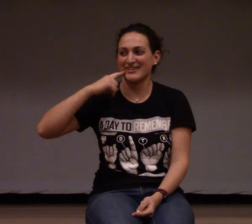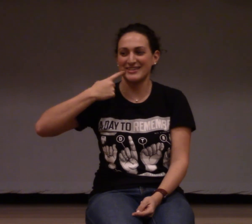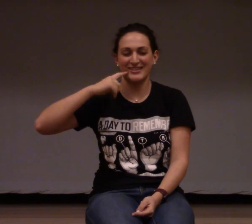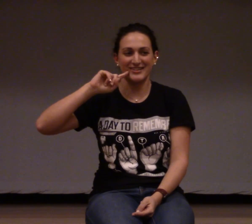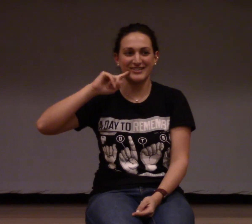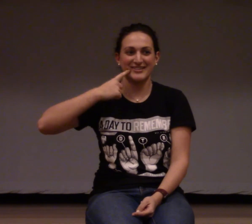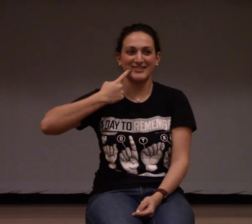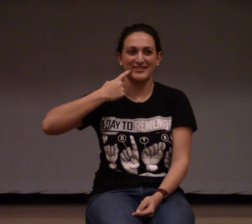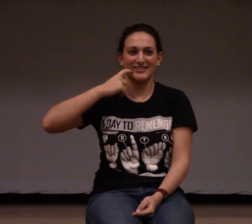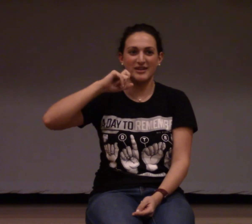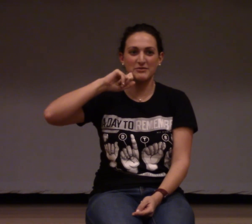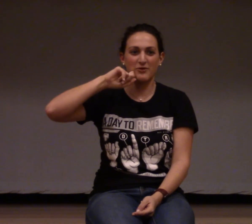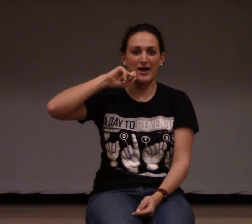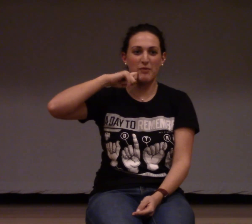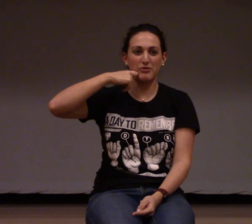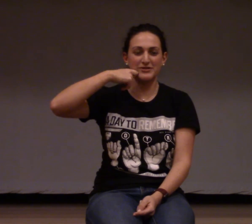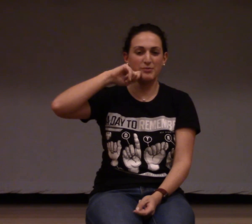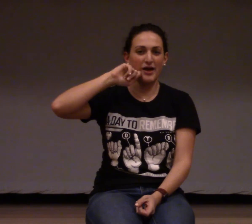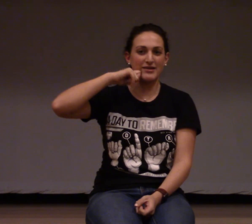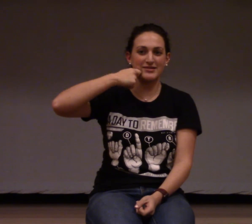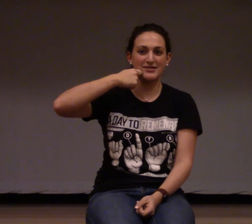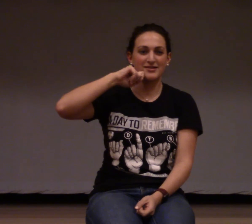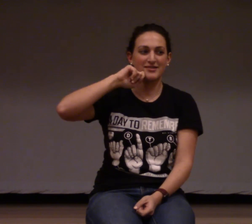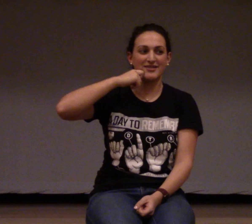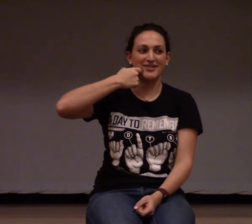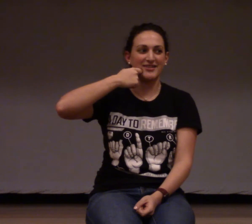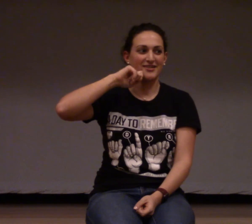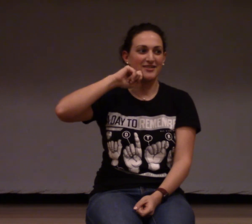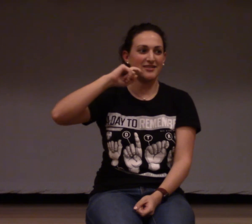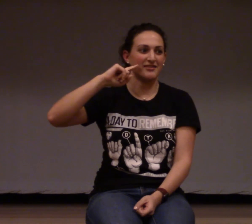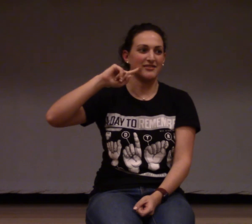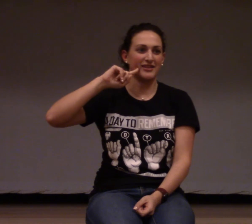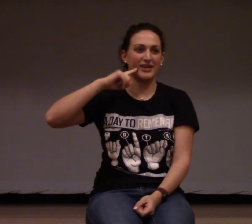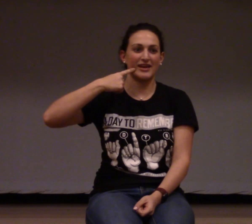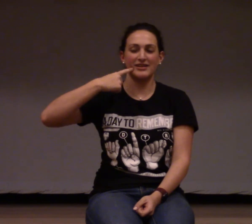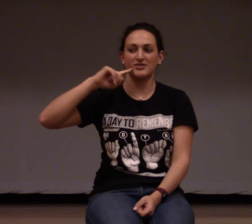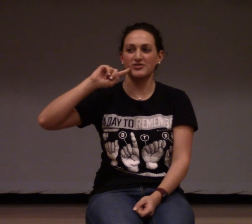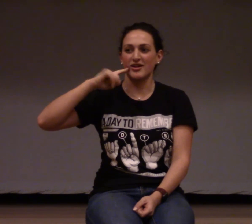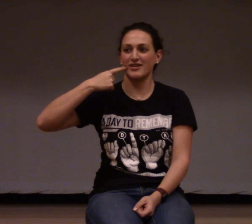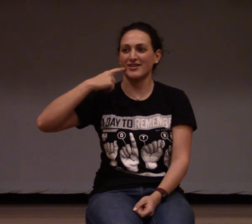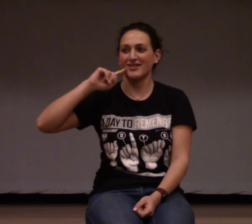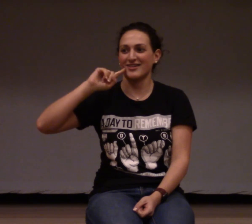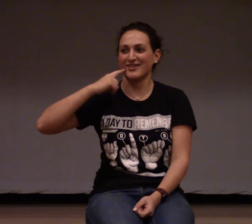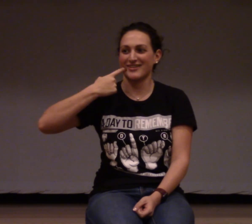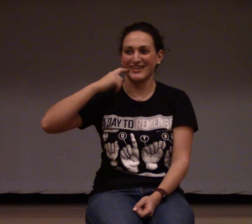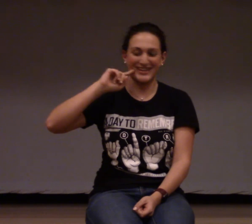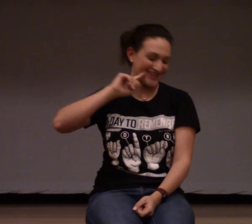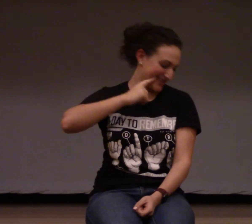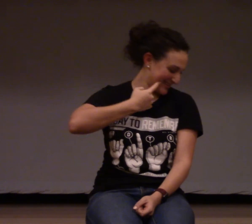Candy. Yep, so apple's bent. Then candy is straight.